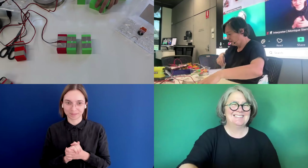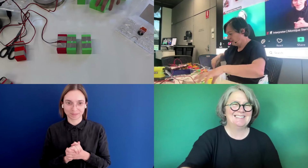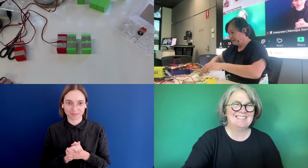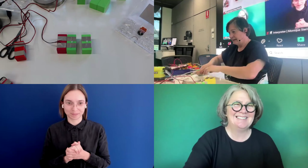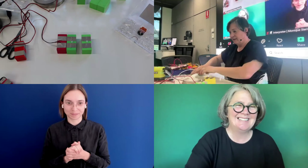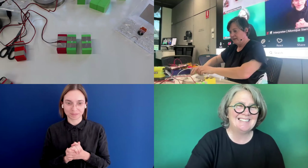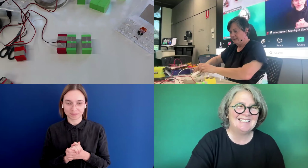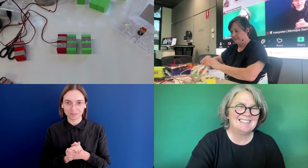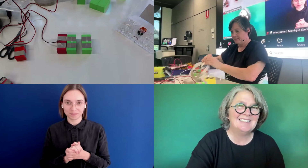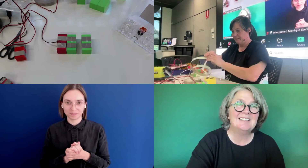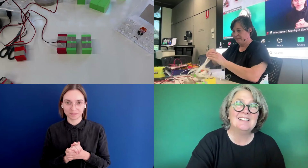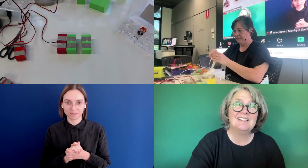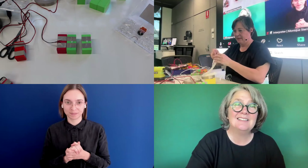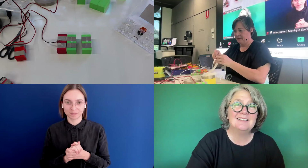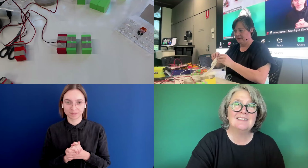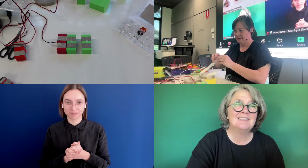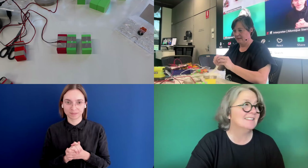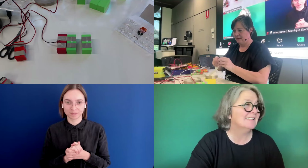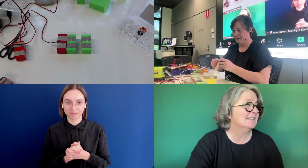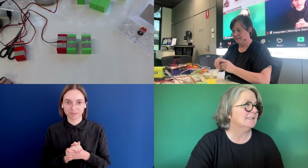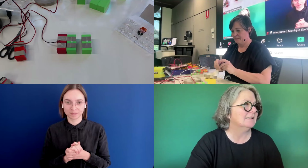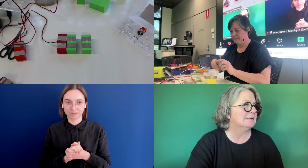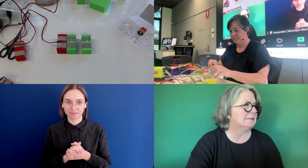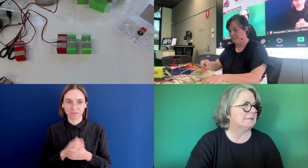got 2 blocks. Hang on.